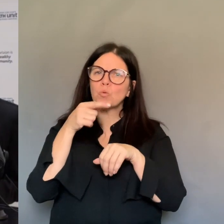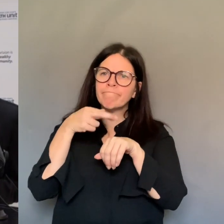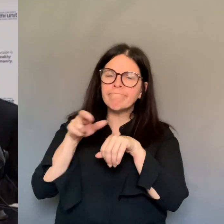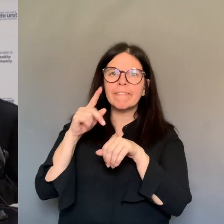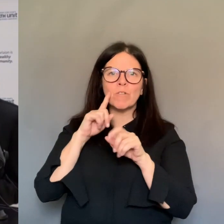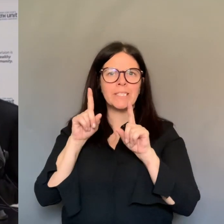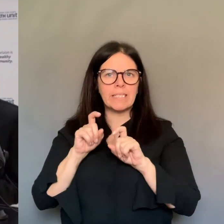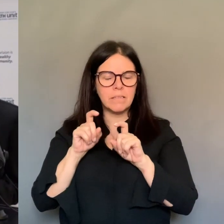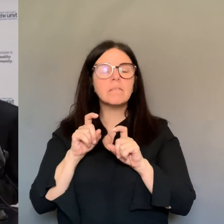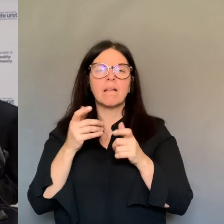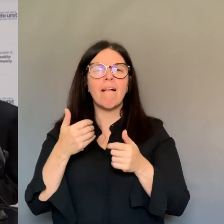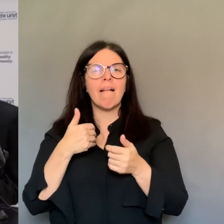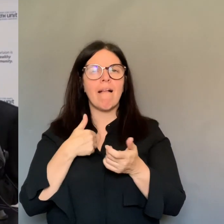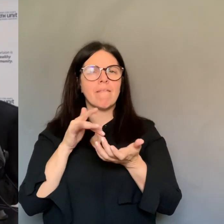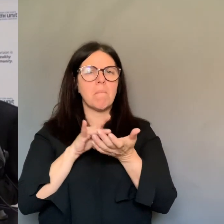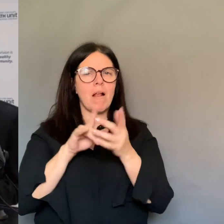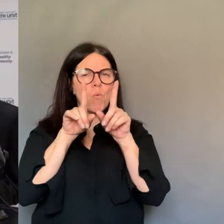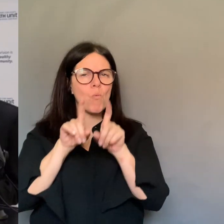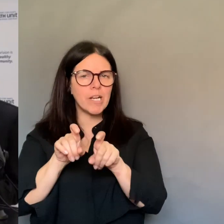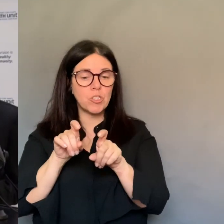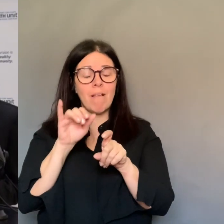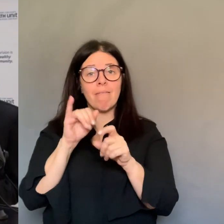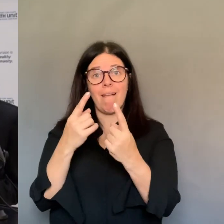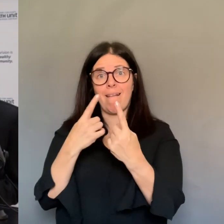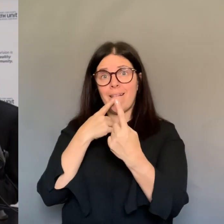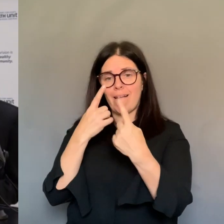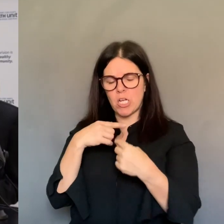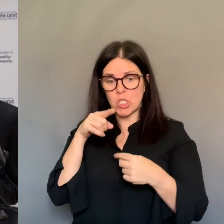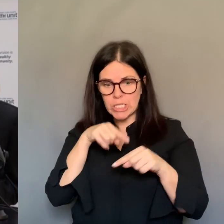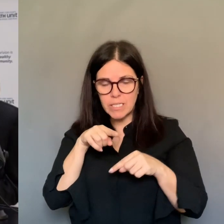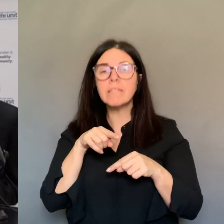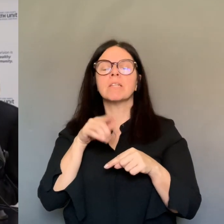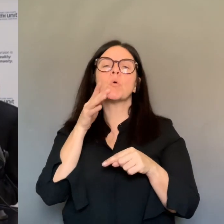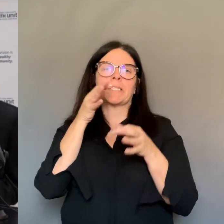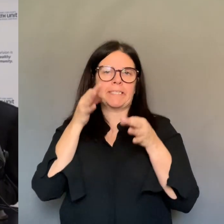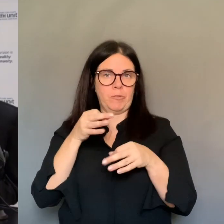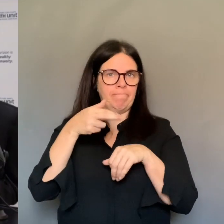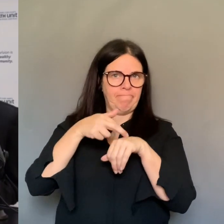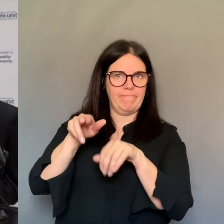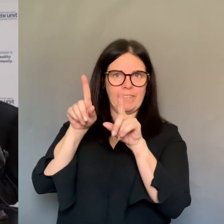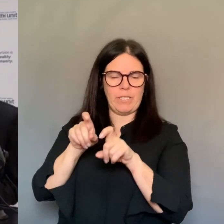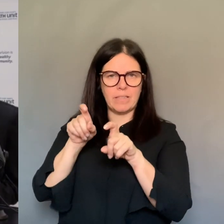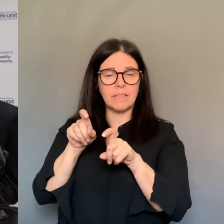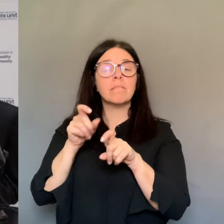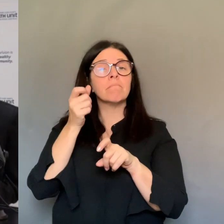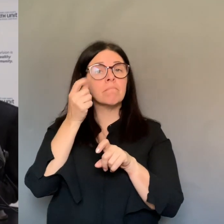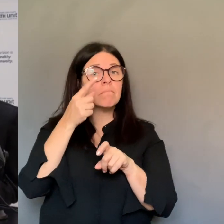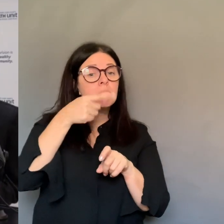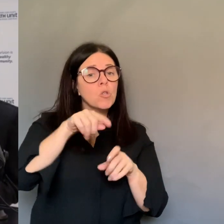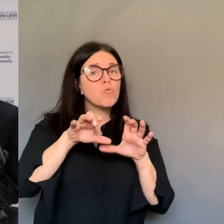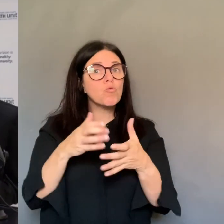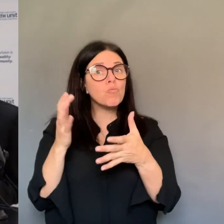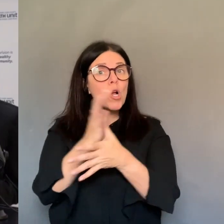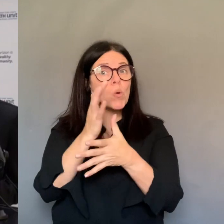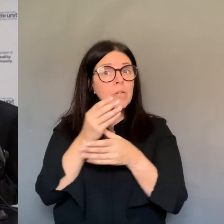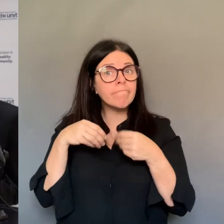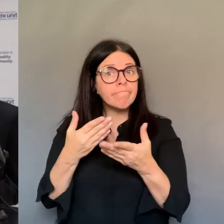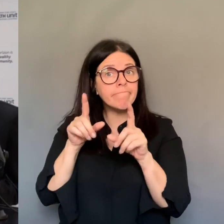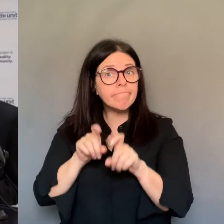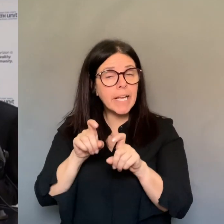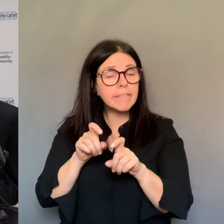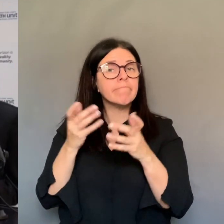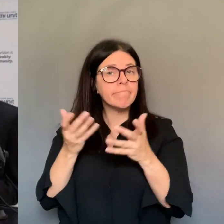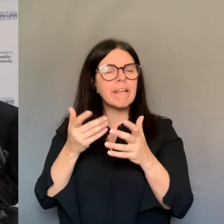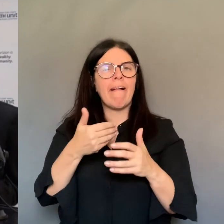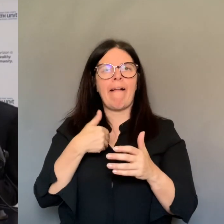-19 should be based on a clinical assessment. The following groups have been prioritized for testing. Symptomatic healthcare workers and